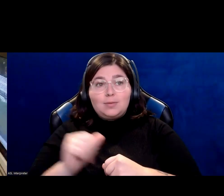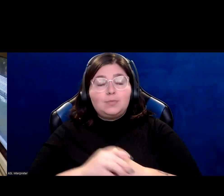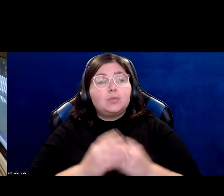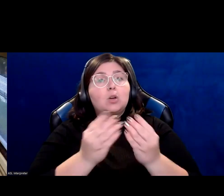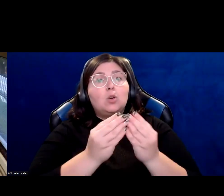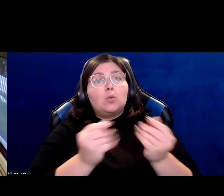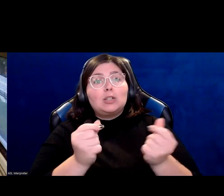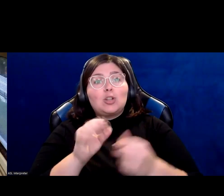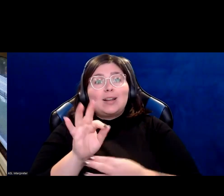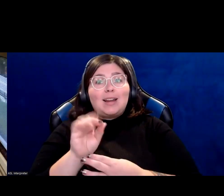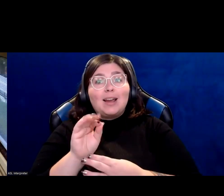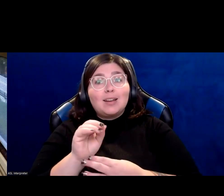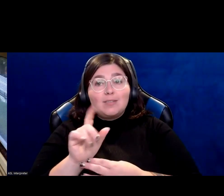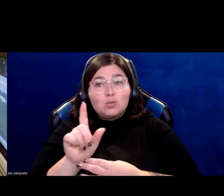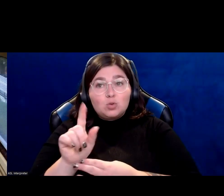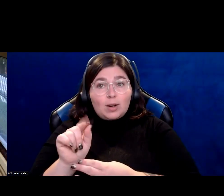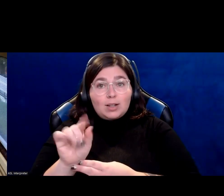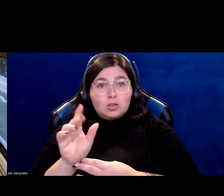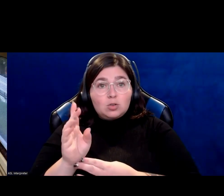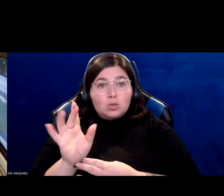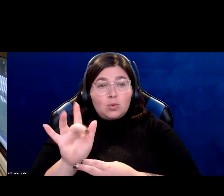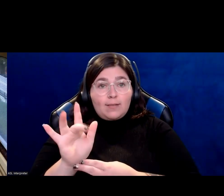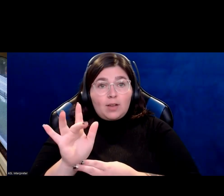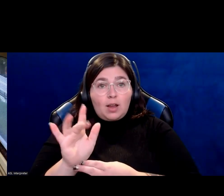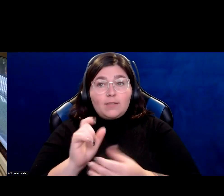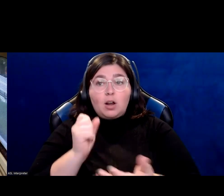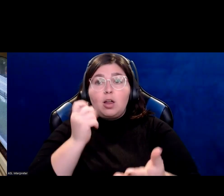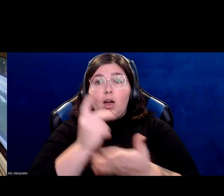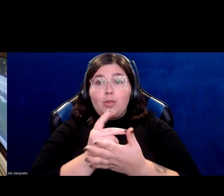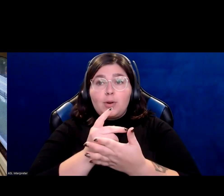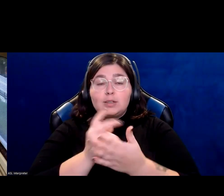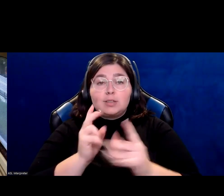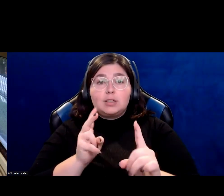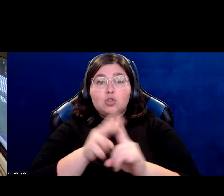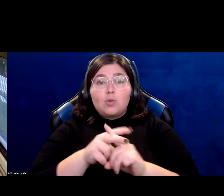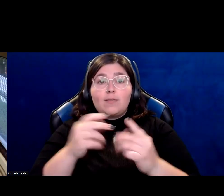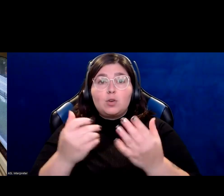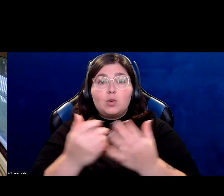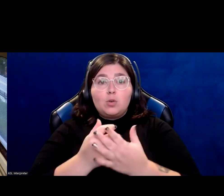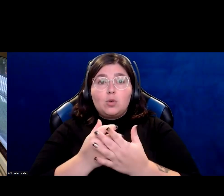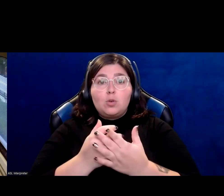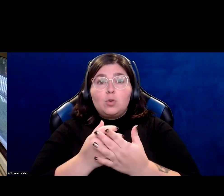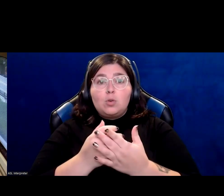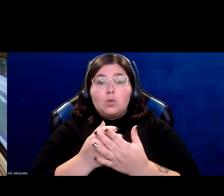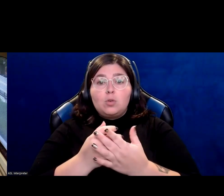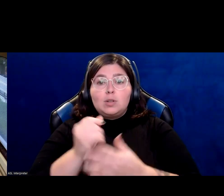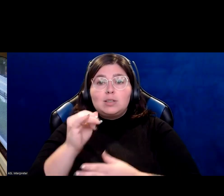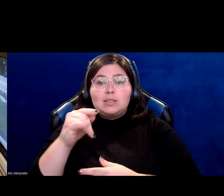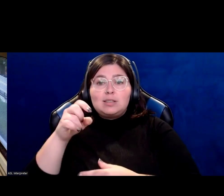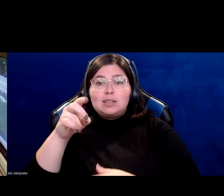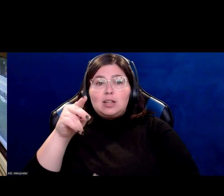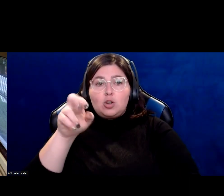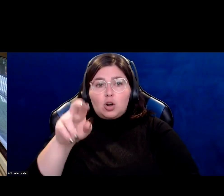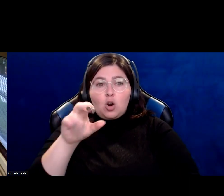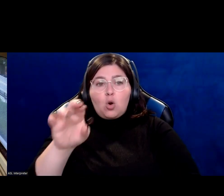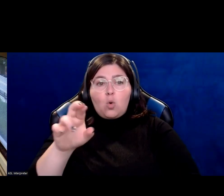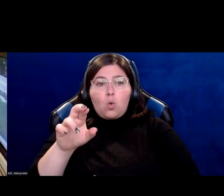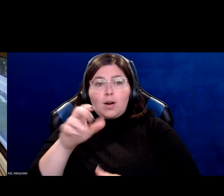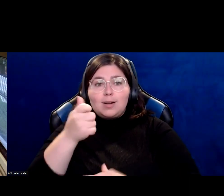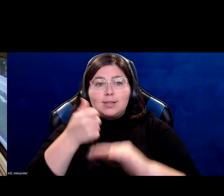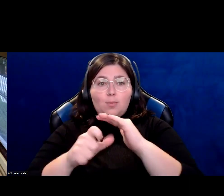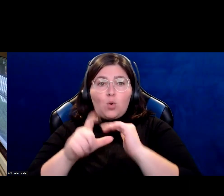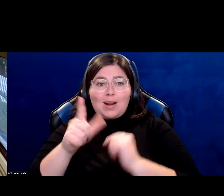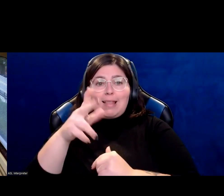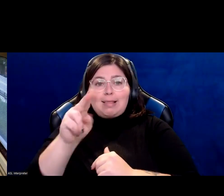Resolution number 90 of 2025, authorizing the issuance of new senior or subordinate lien revenue bonds in an amount not to